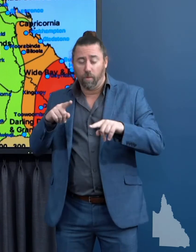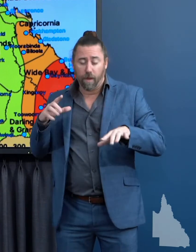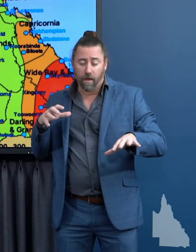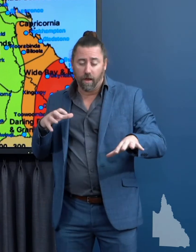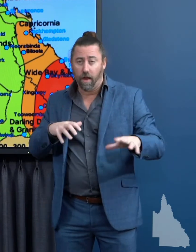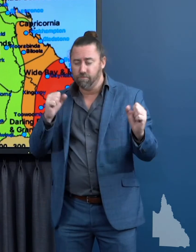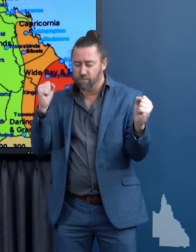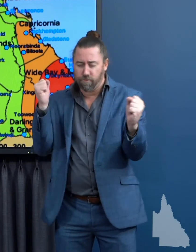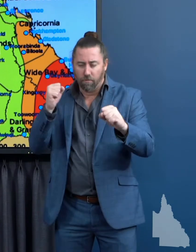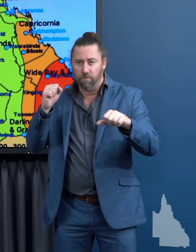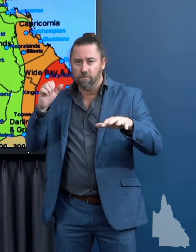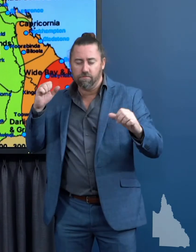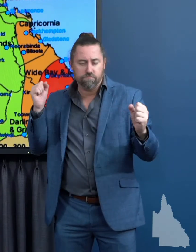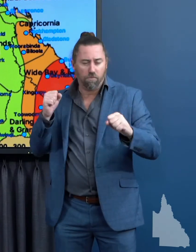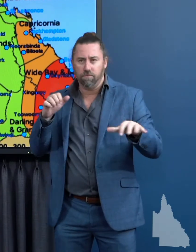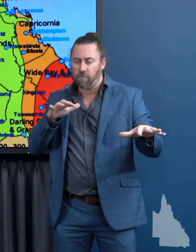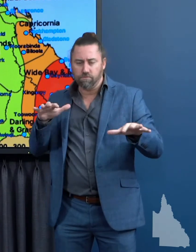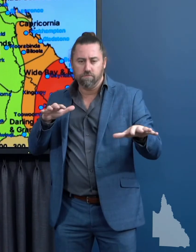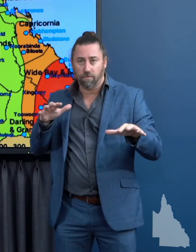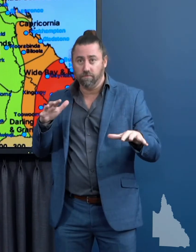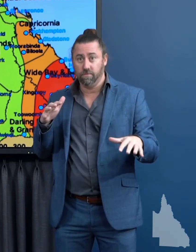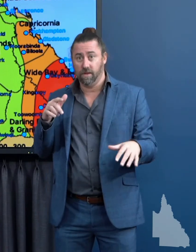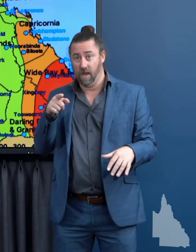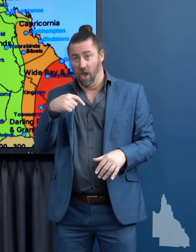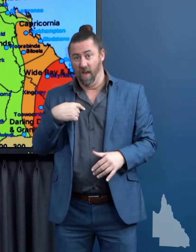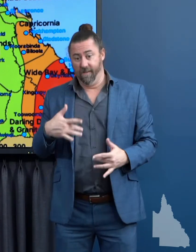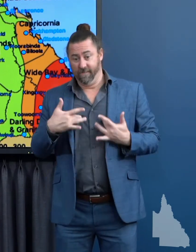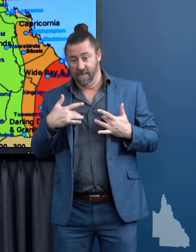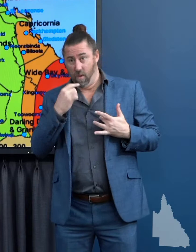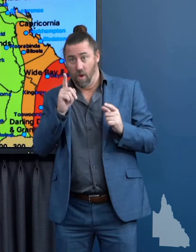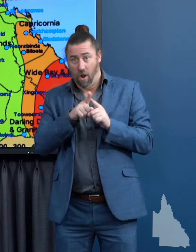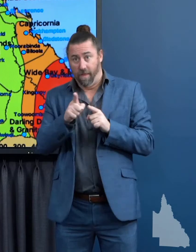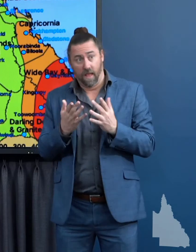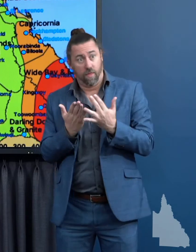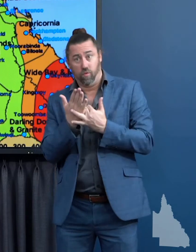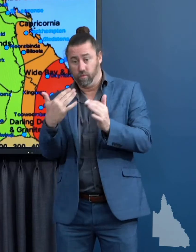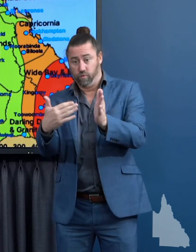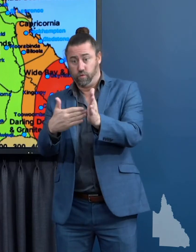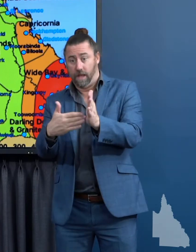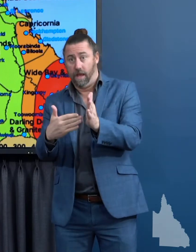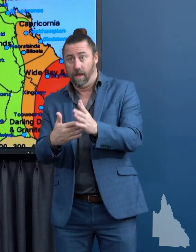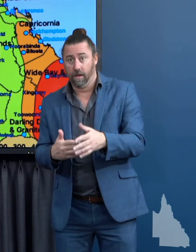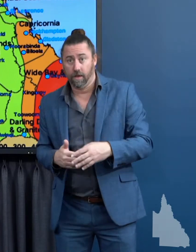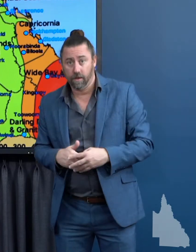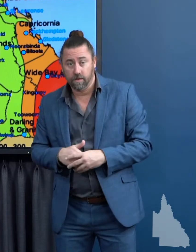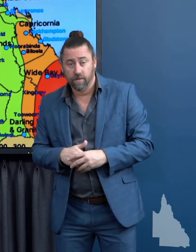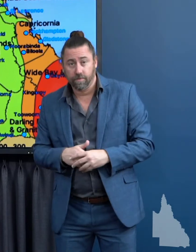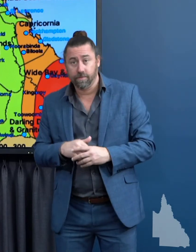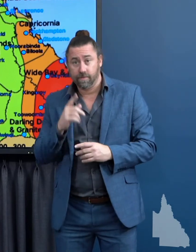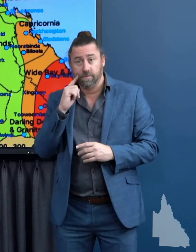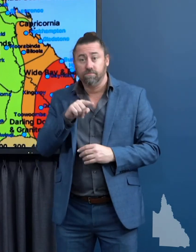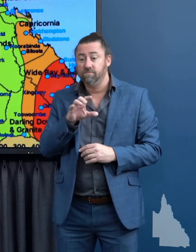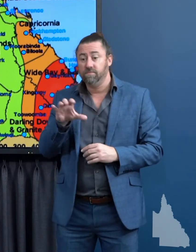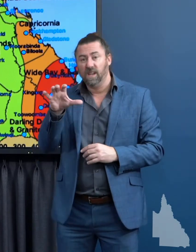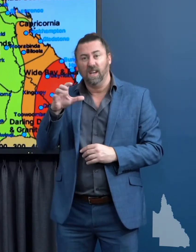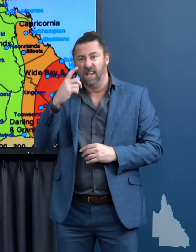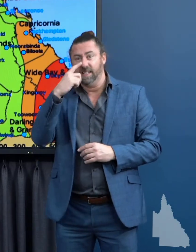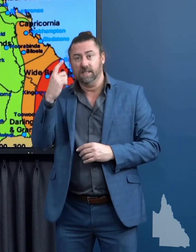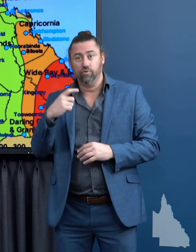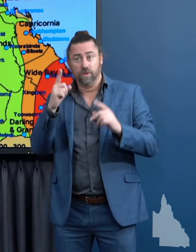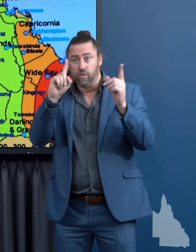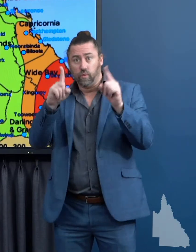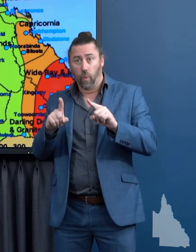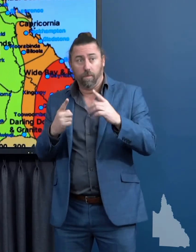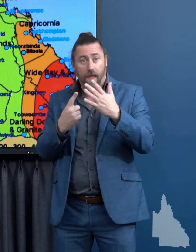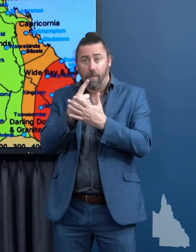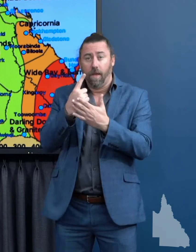what we have seen can indicate what we can expect for the rest of the day. So while the area of severe storms today is pushing a